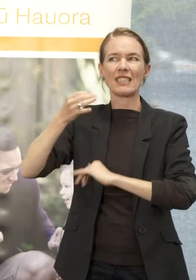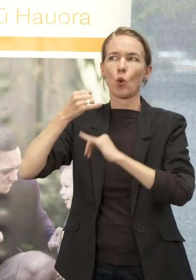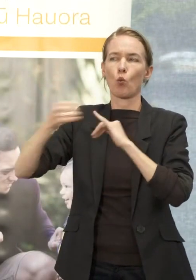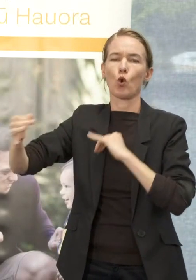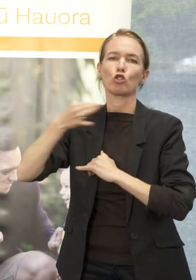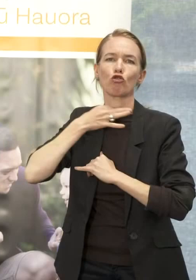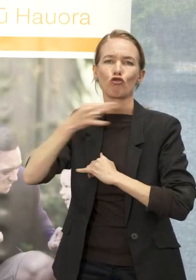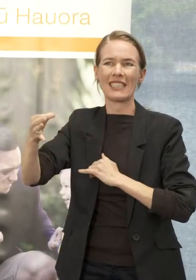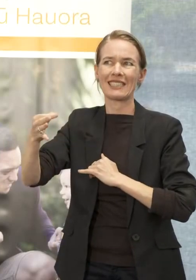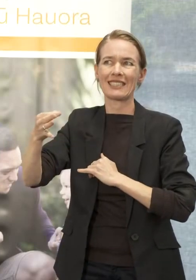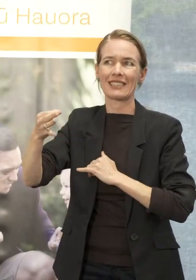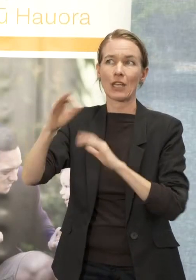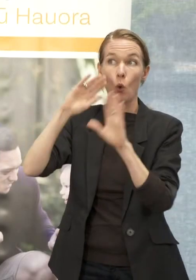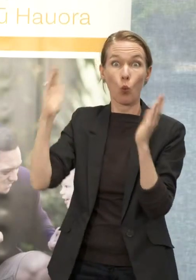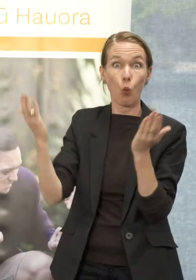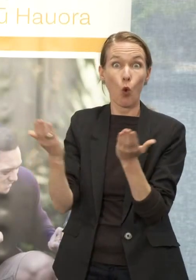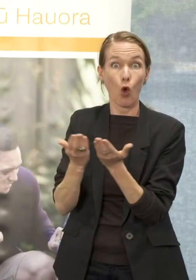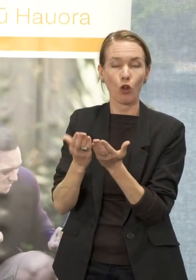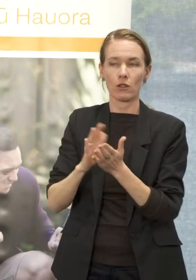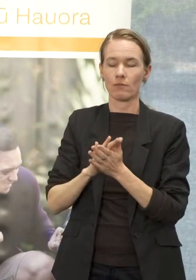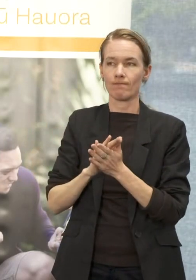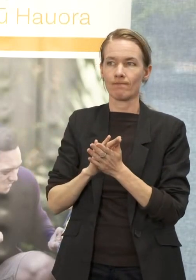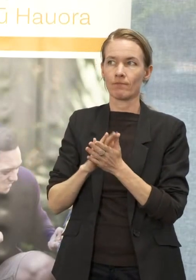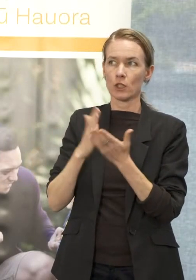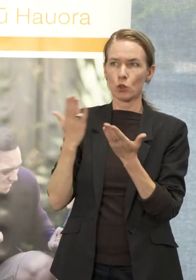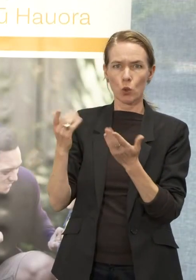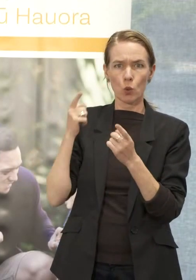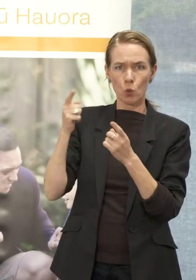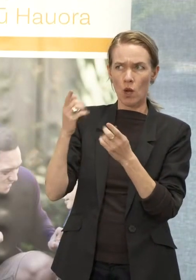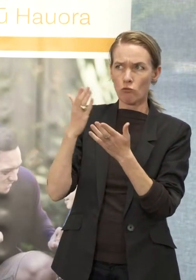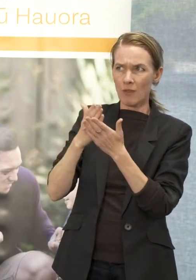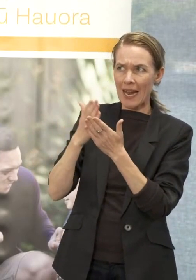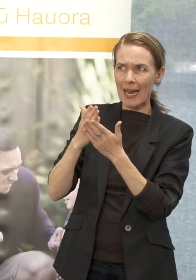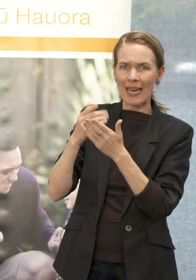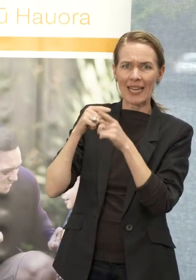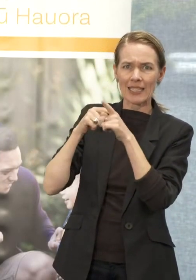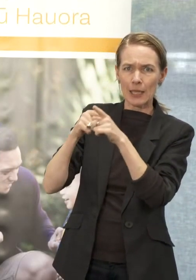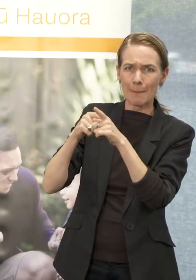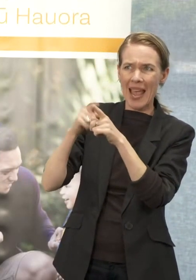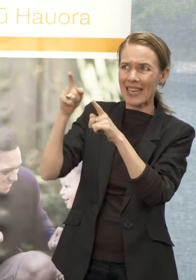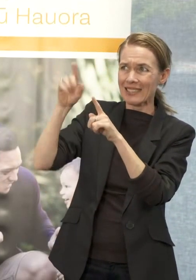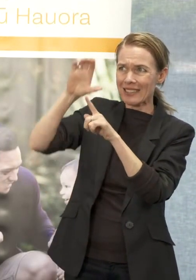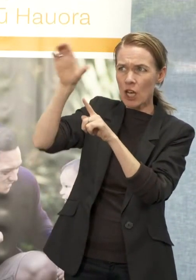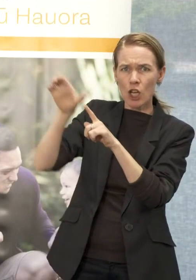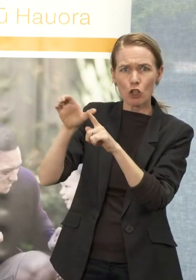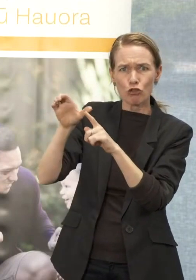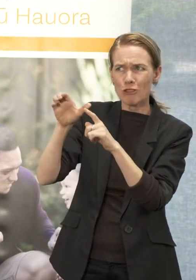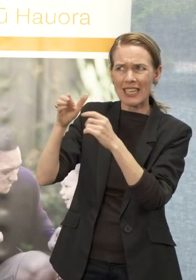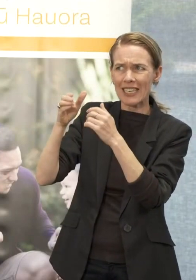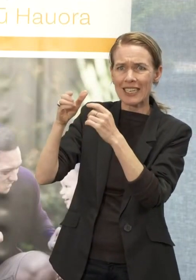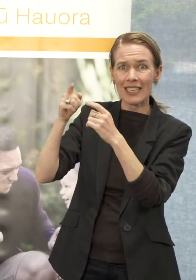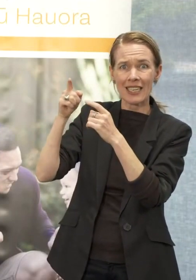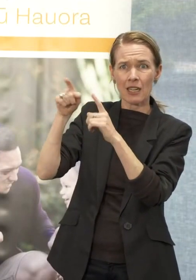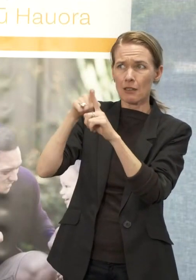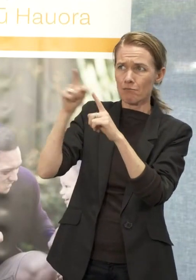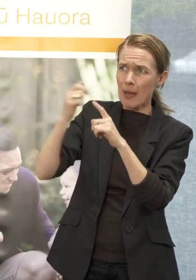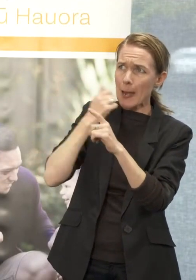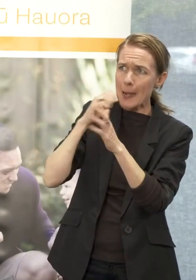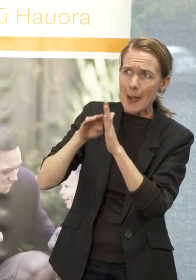the country, where the layovers are, the length of time that a layover is happening. Some